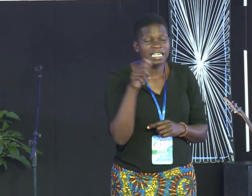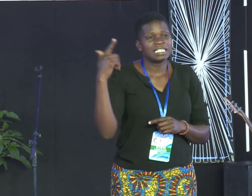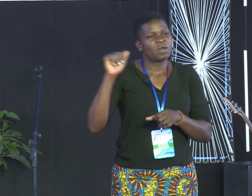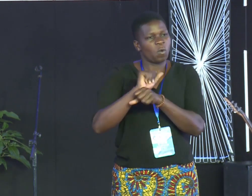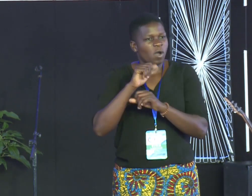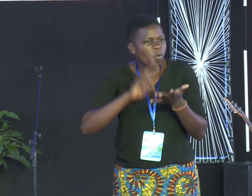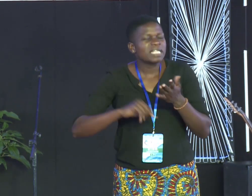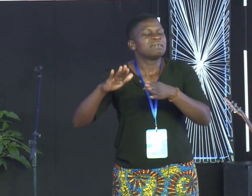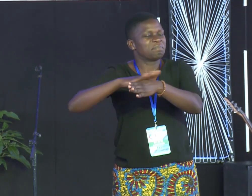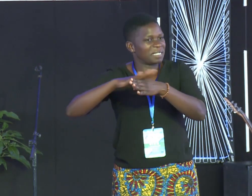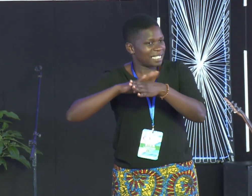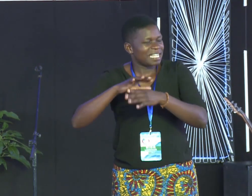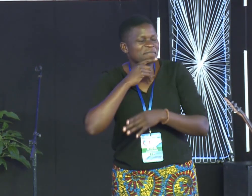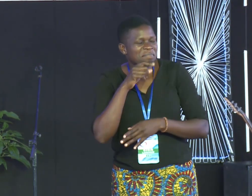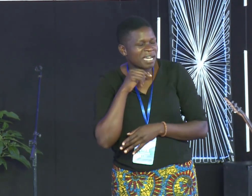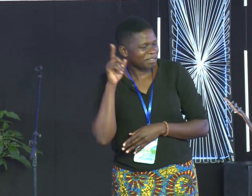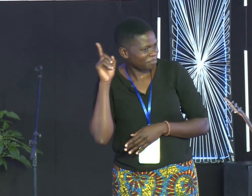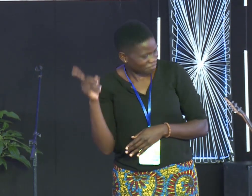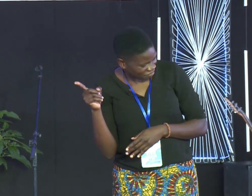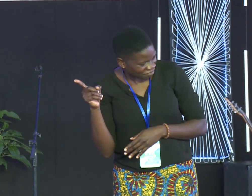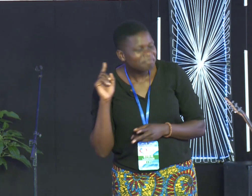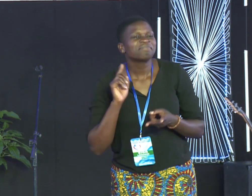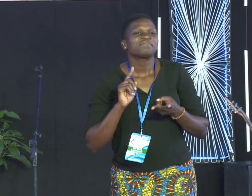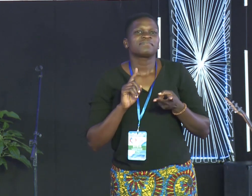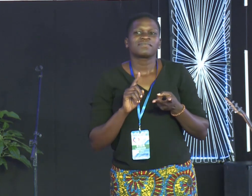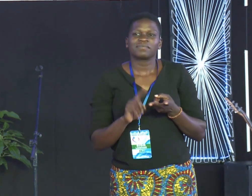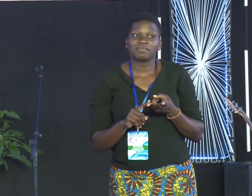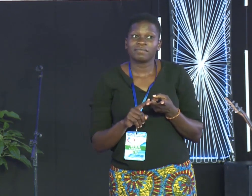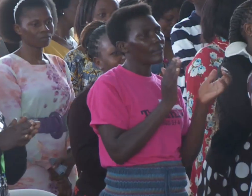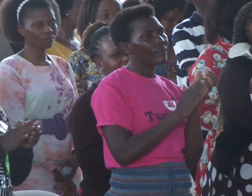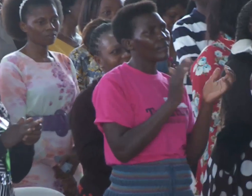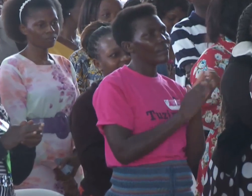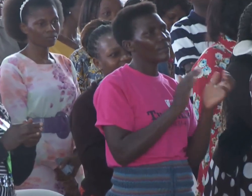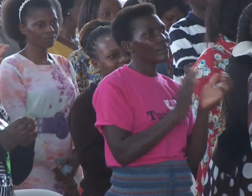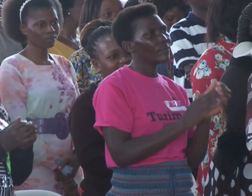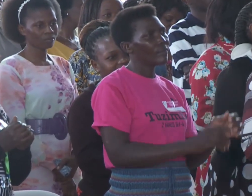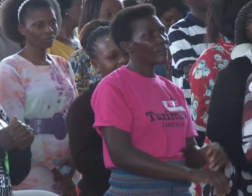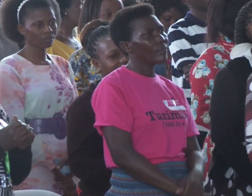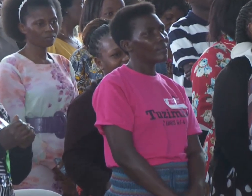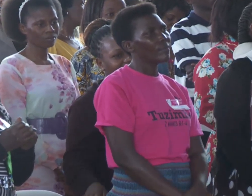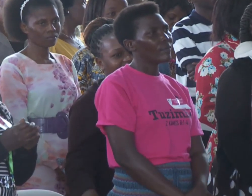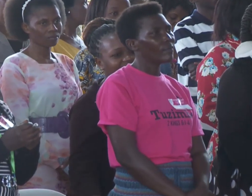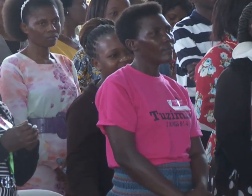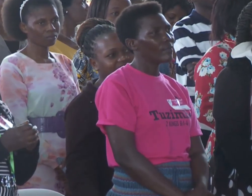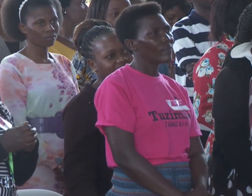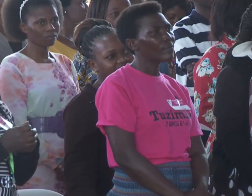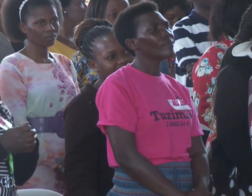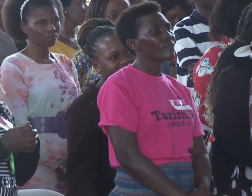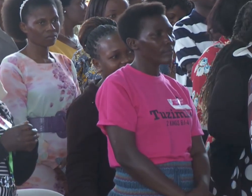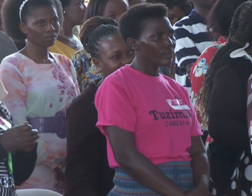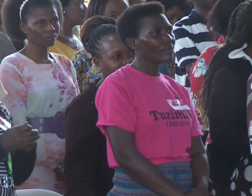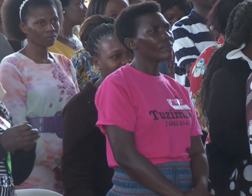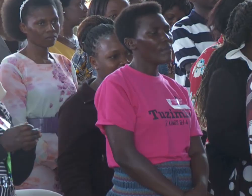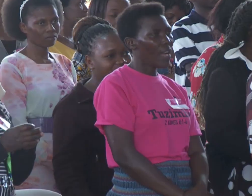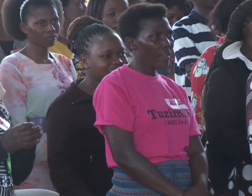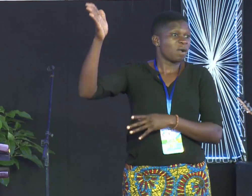businessman. Pastor Denis Musoke is a businessman. Ate siwa bigambo. And not in words. Dara dara